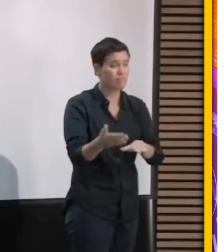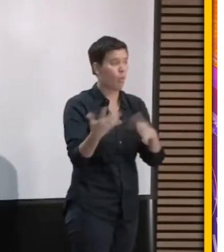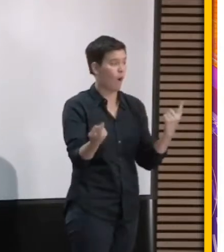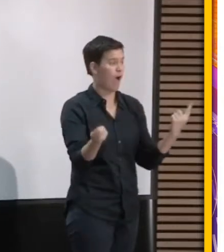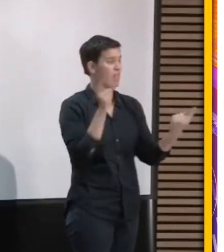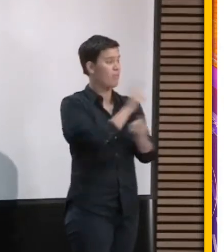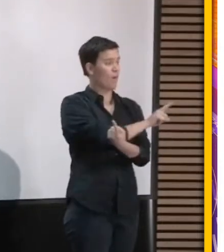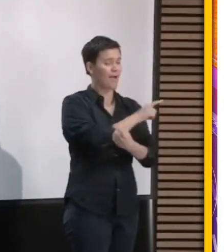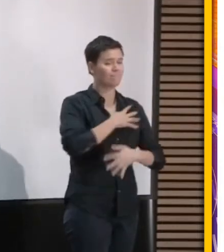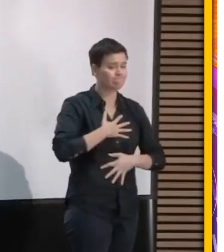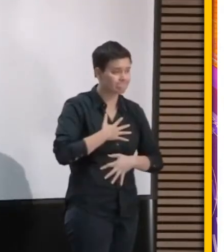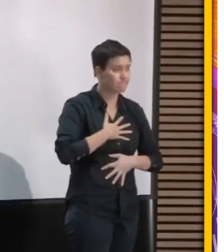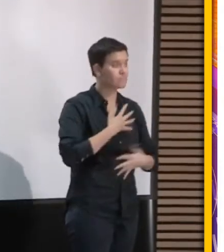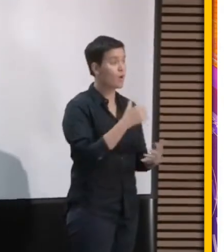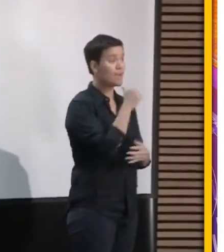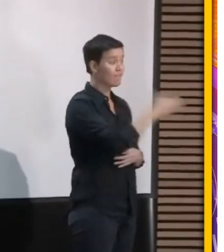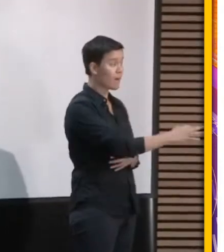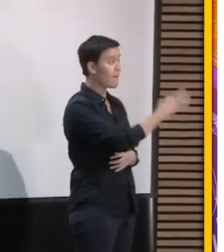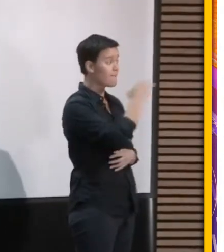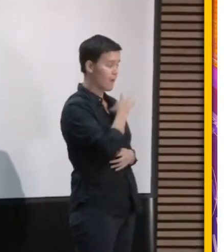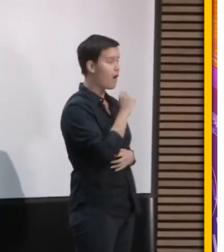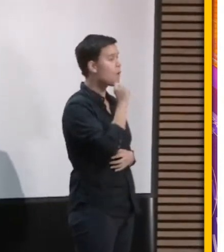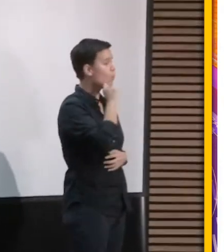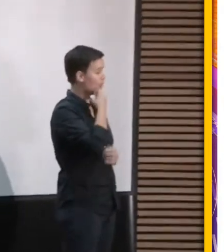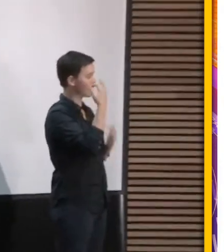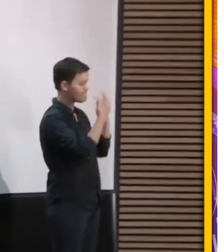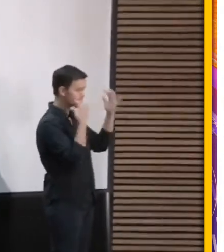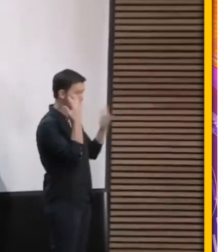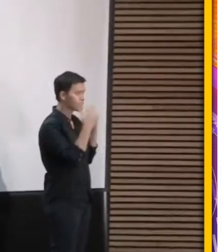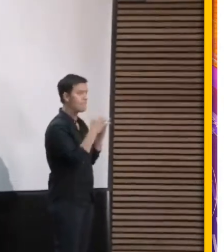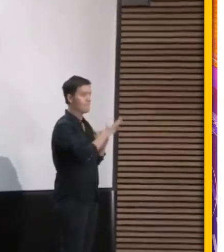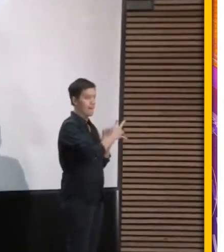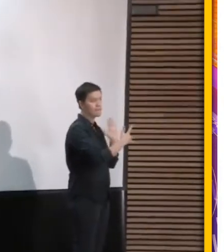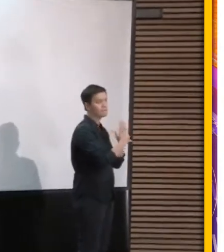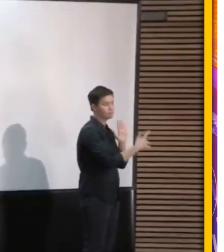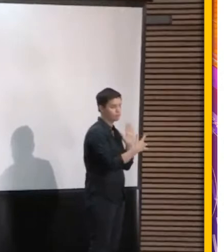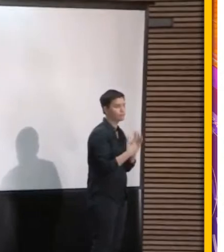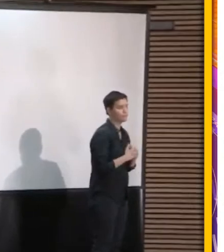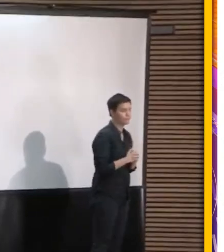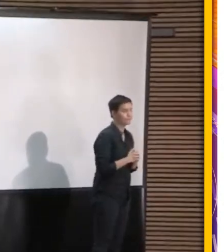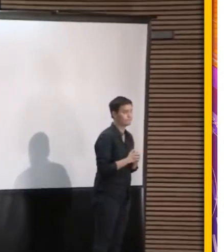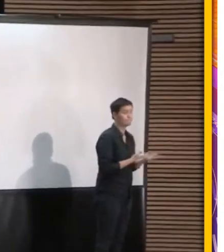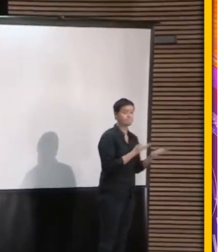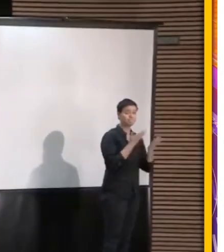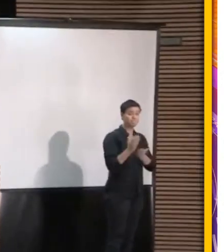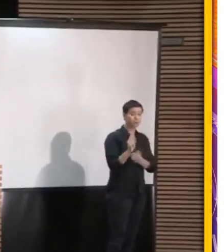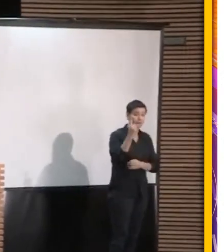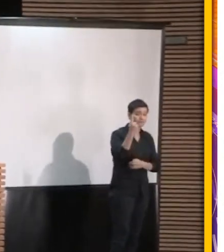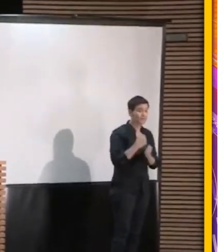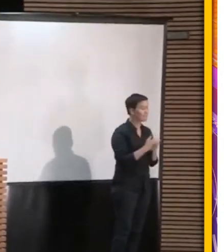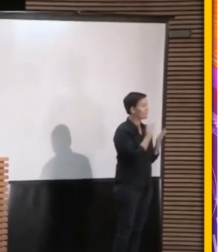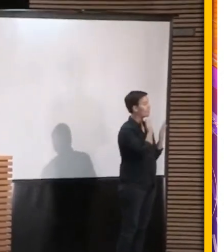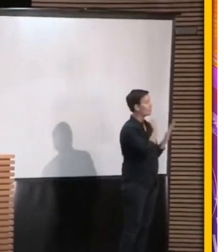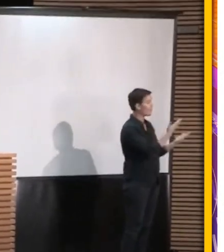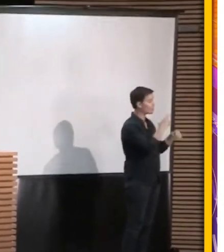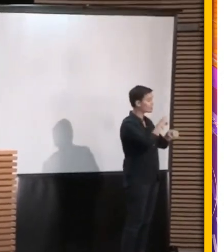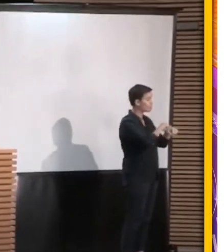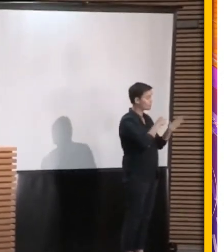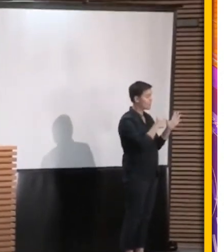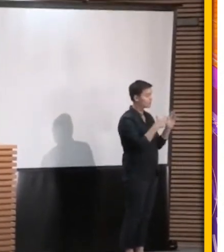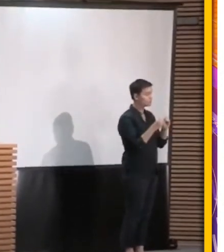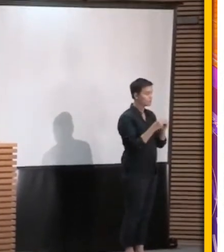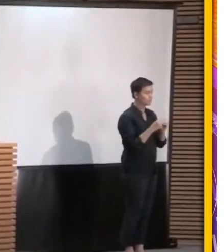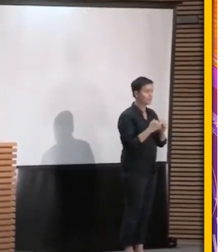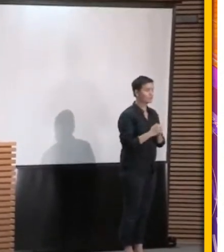on a case-by-case basis. Thank you, Prime Minister. Thank you, Dr. Bloomfield. As you heard, today's results